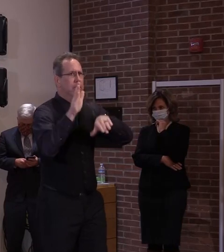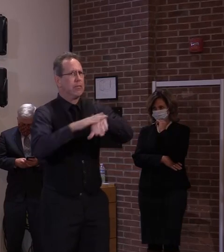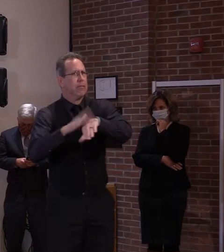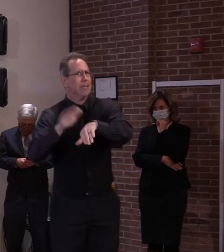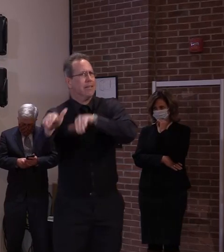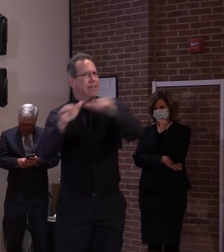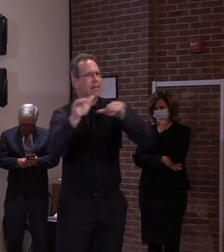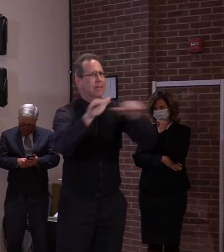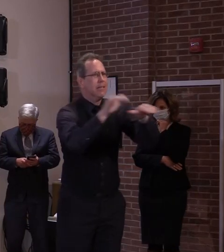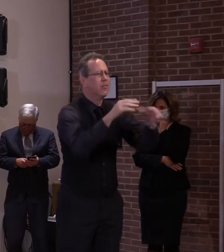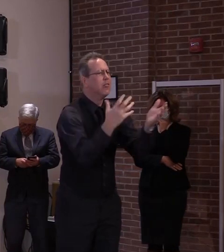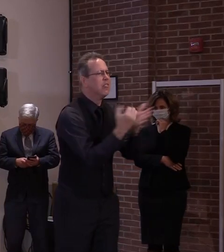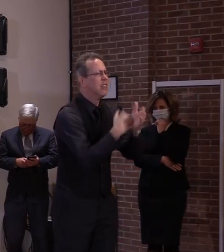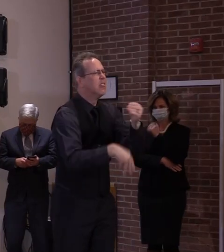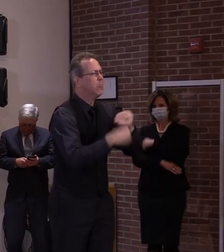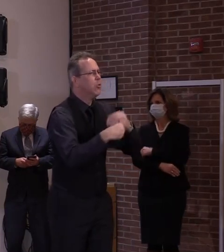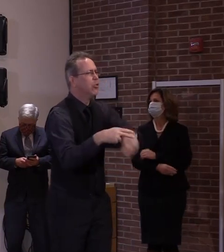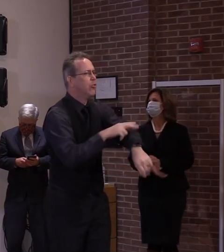to that?